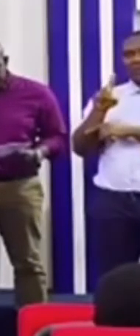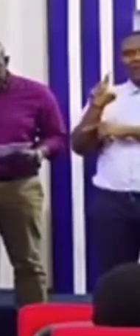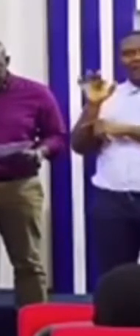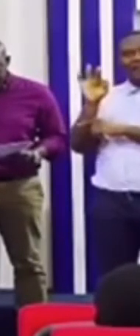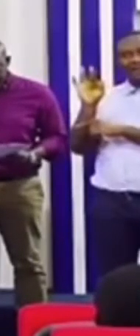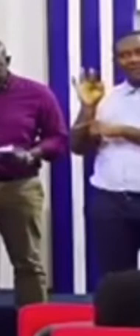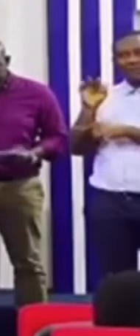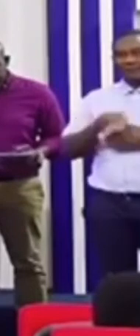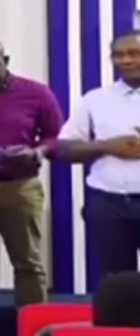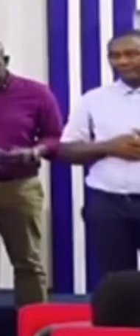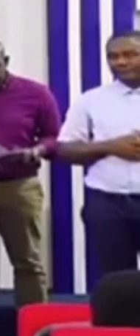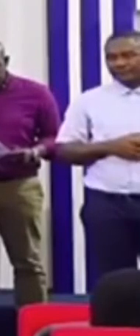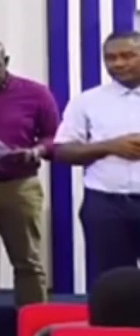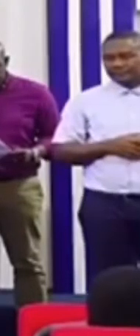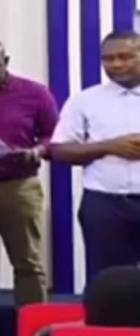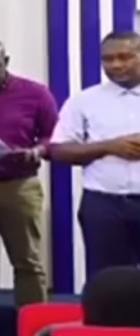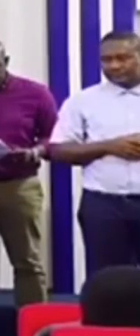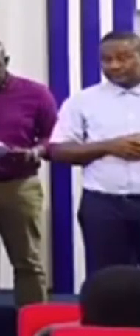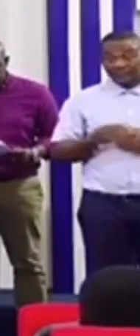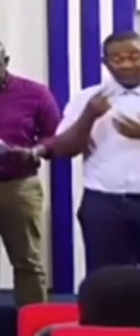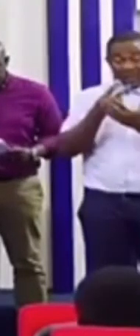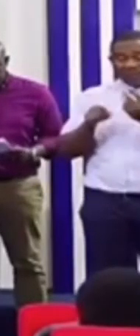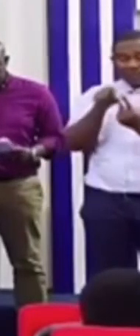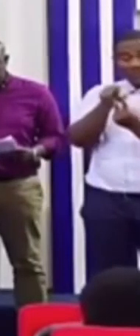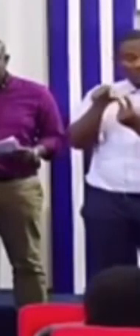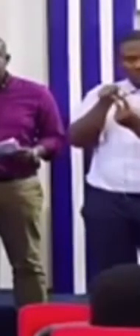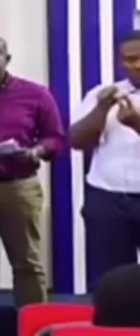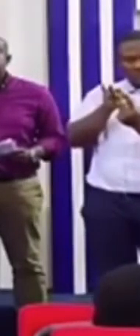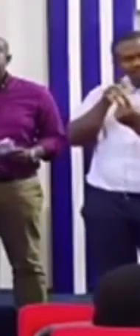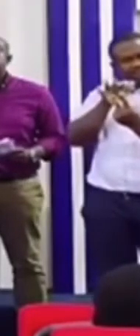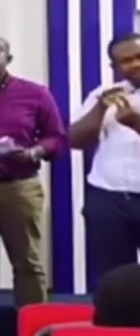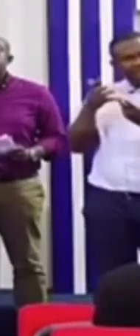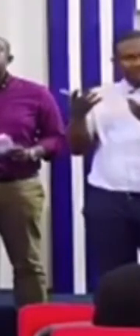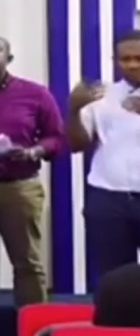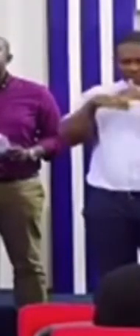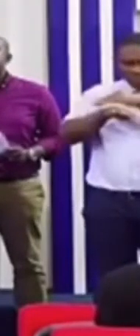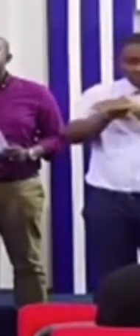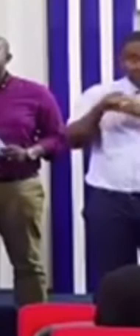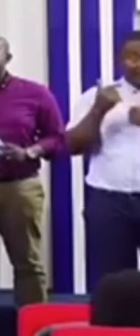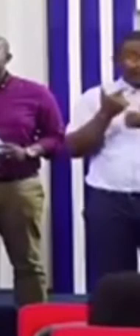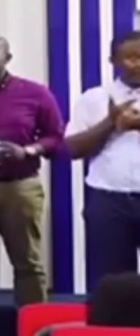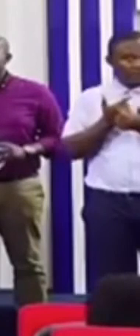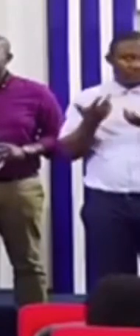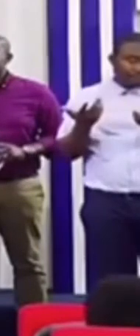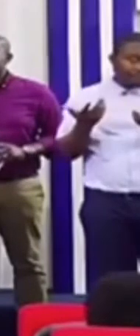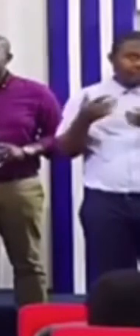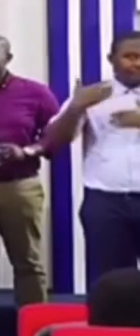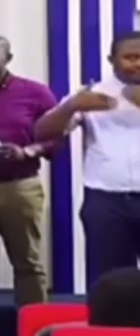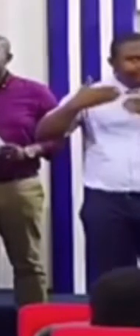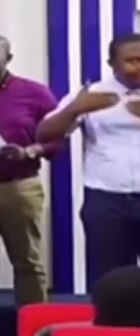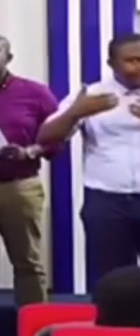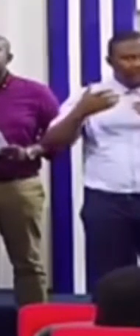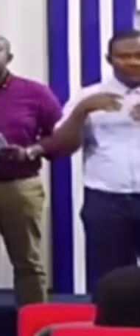COVID-2019. Both cases had no symptoms on arrival, presented with symptoms of